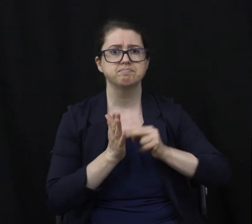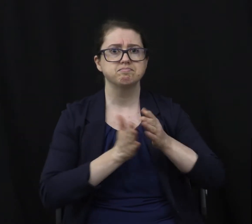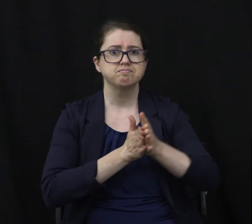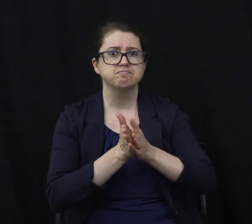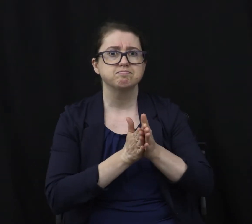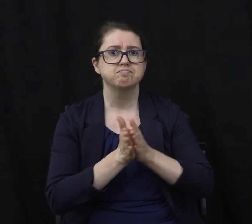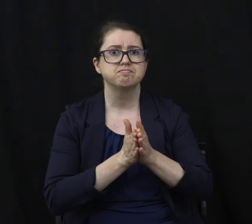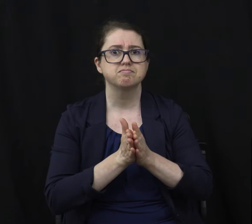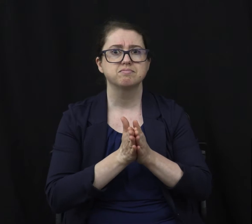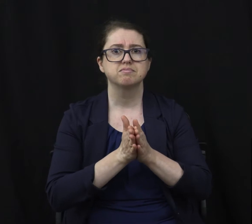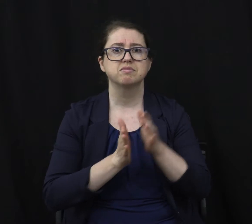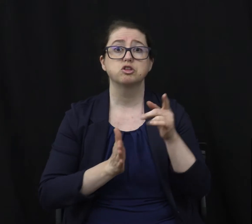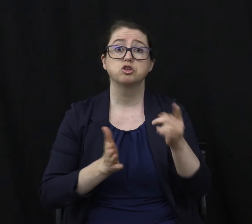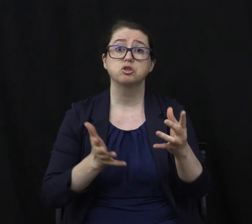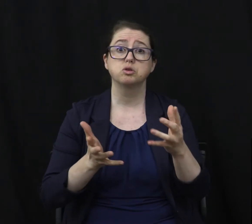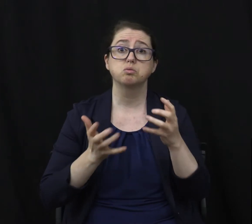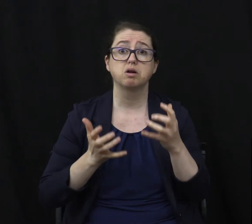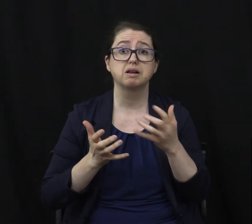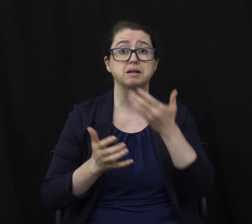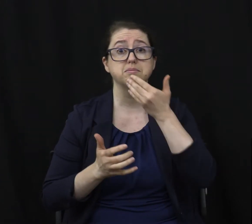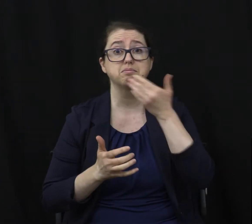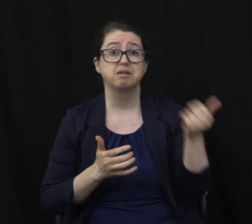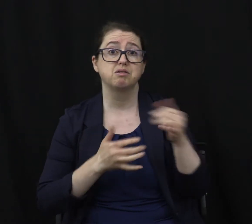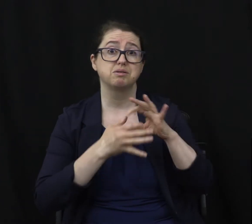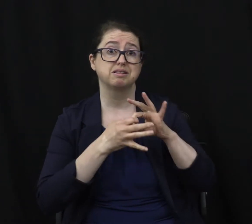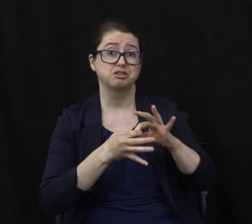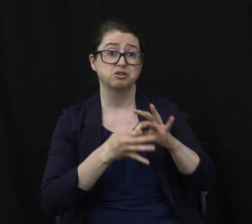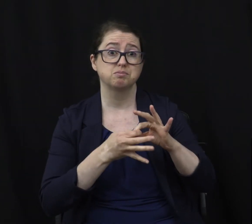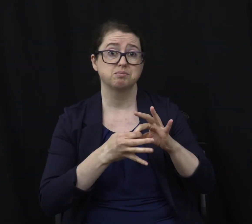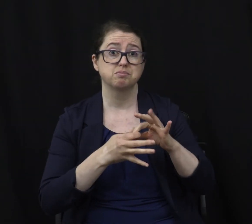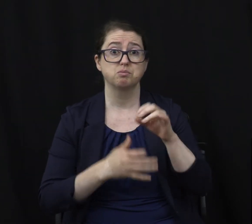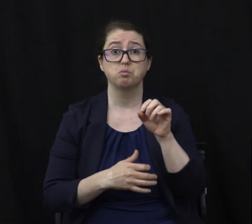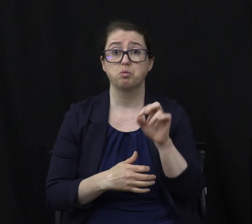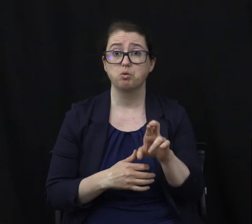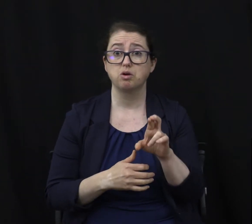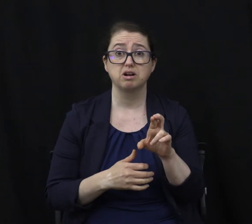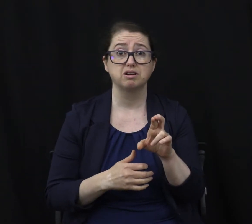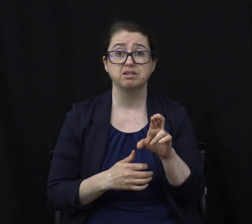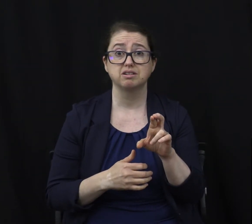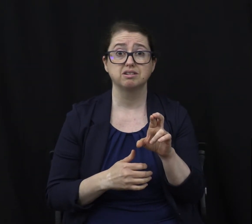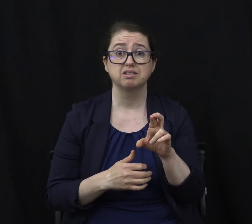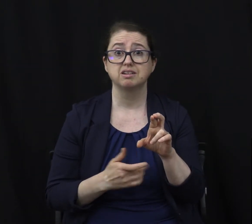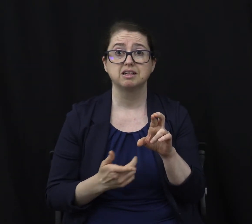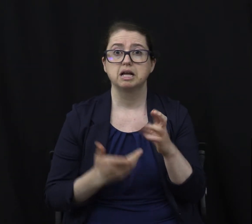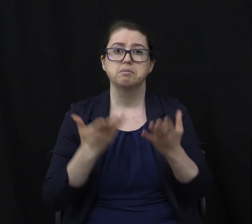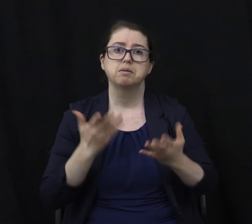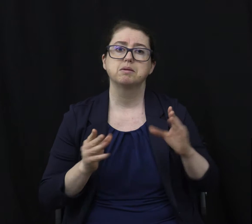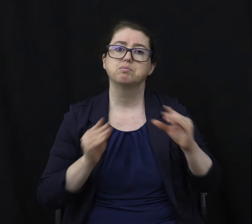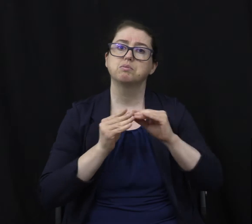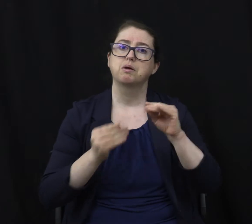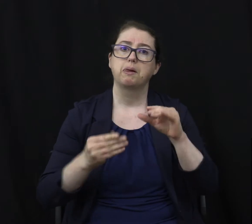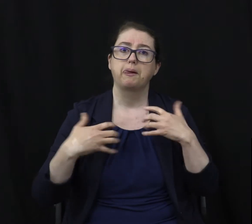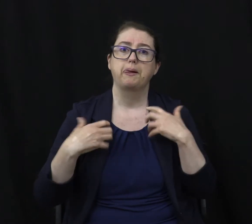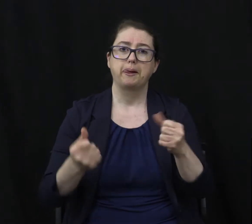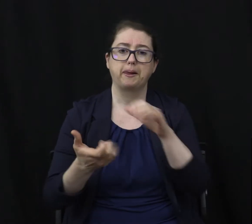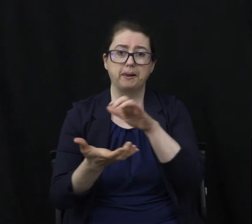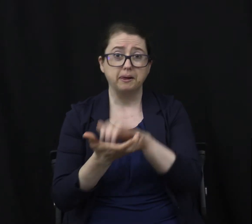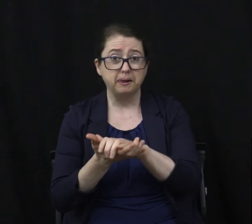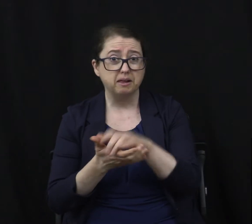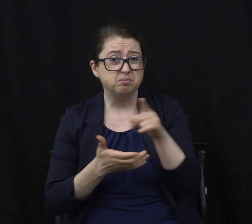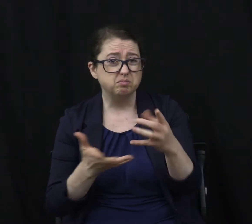have better relationships? Or what about a healthier marriage? Do you want to create